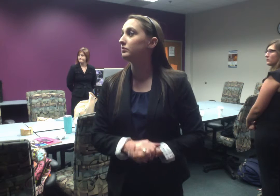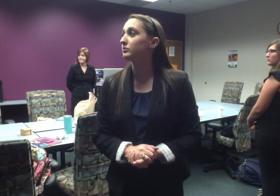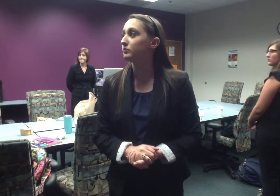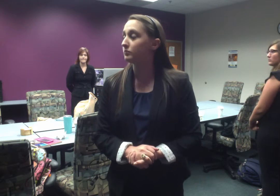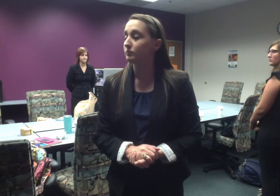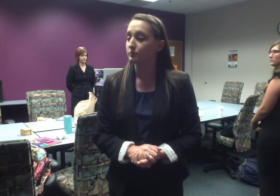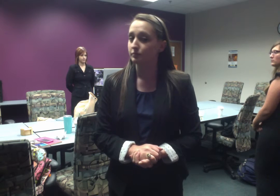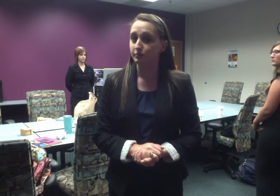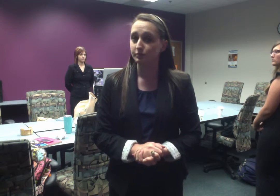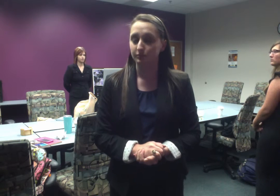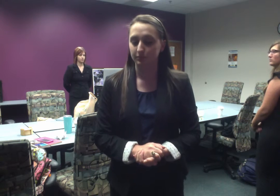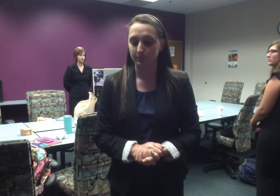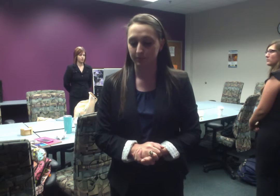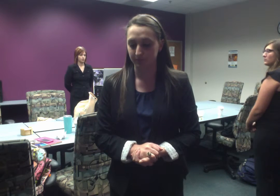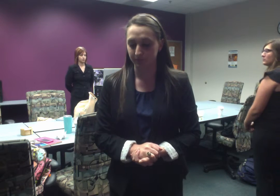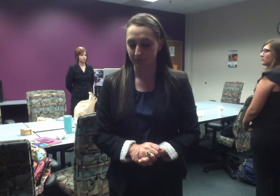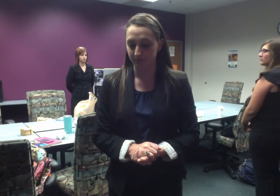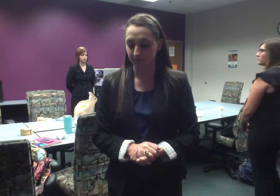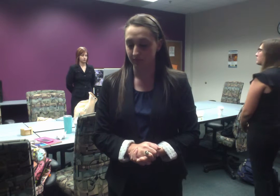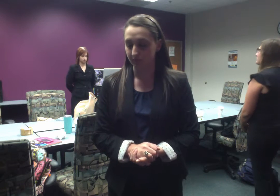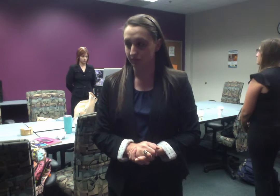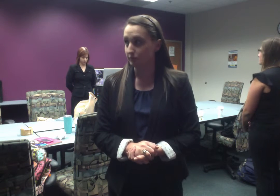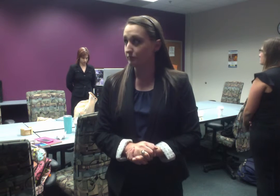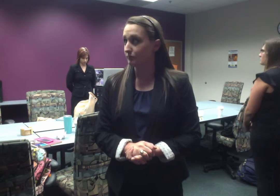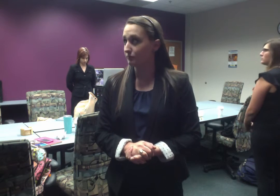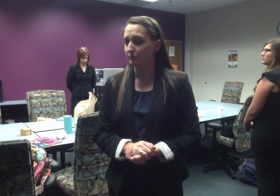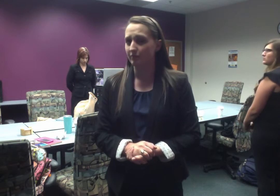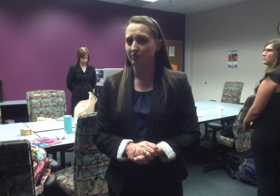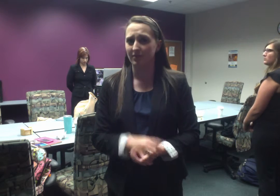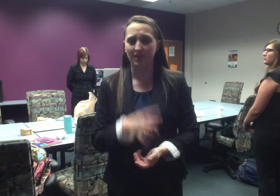Can you tell me, what is this a picture of?